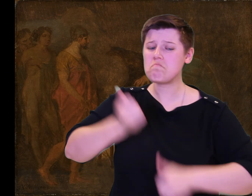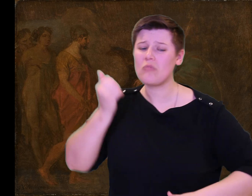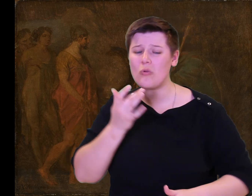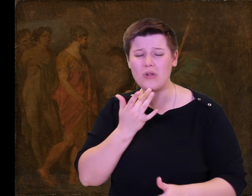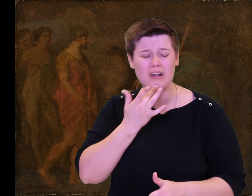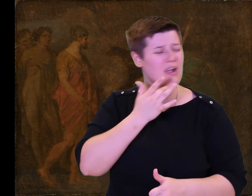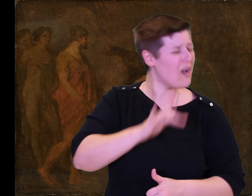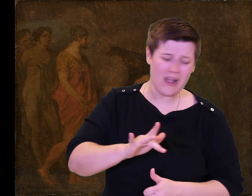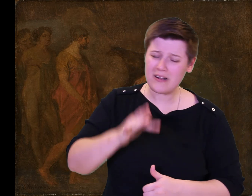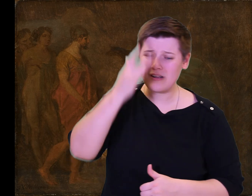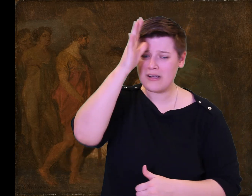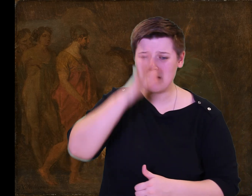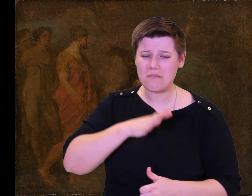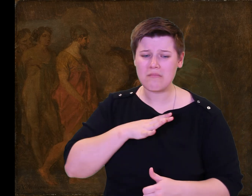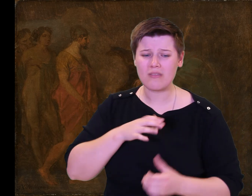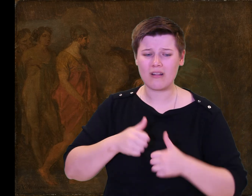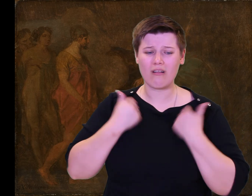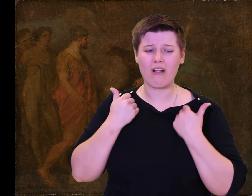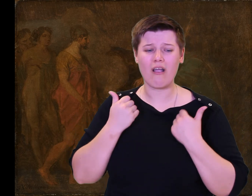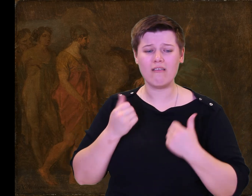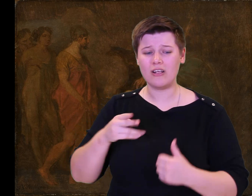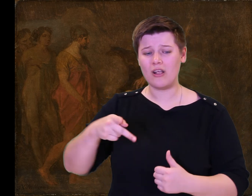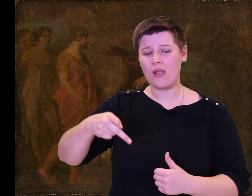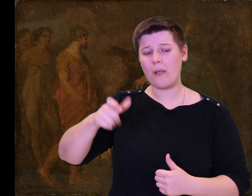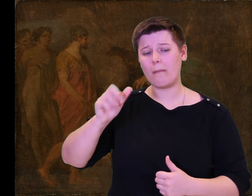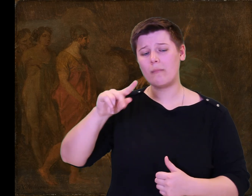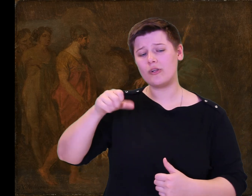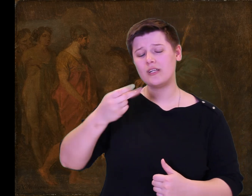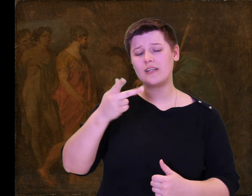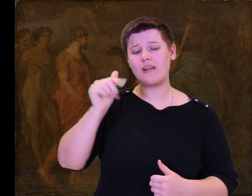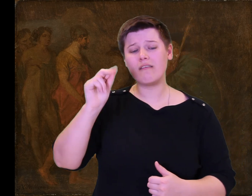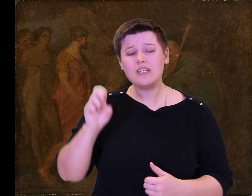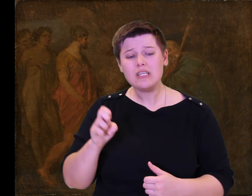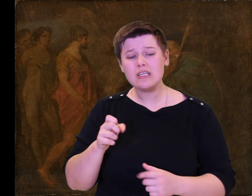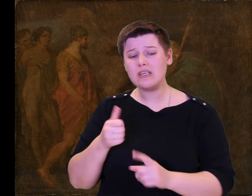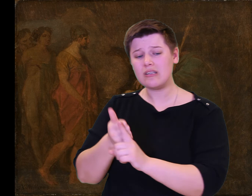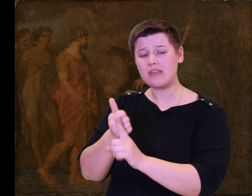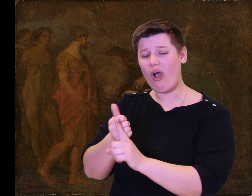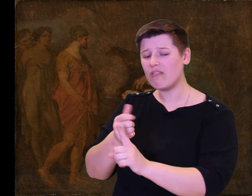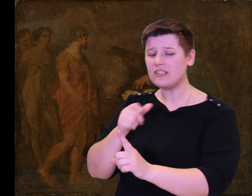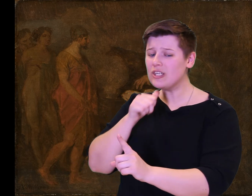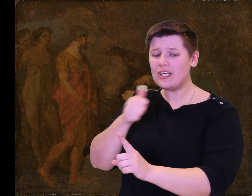Let us wrap loving arms around each other and find a frigid comfort in shared tears.